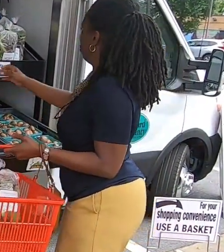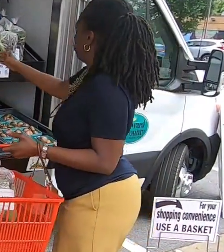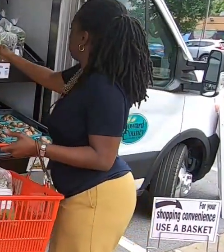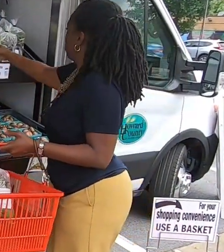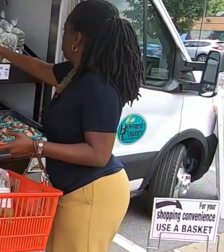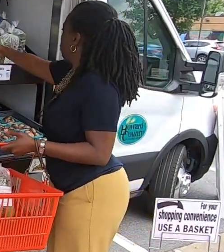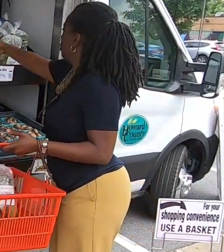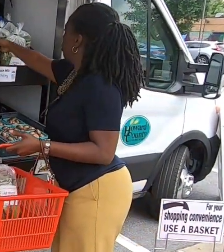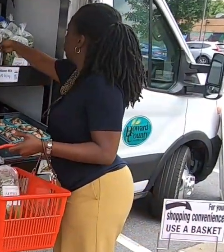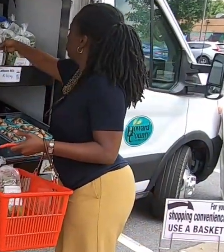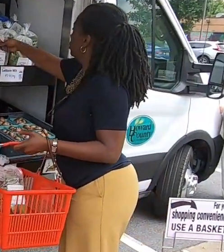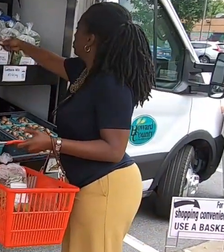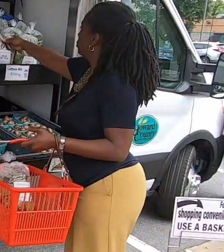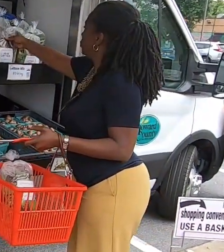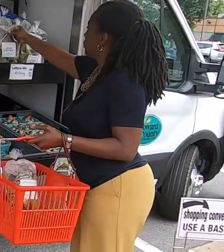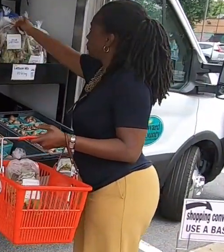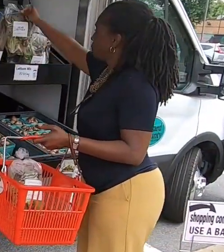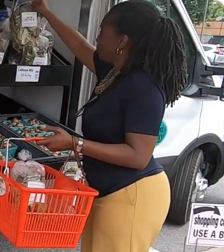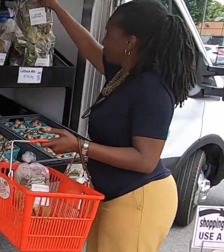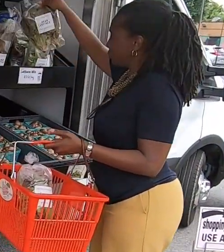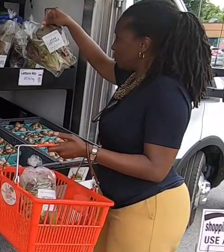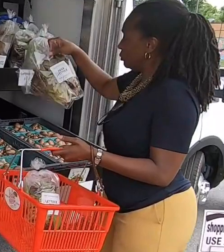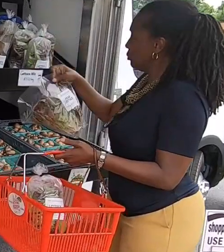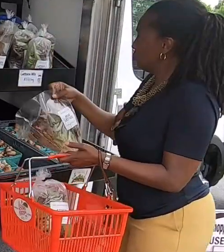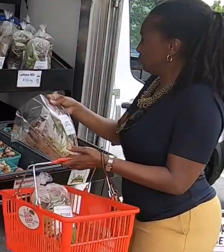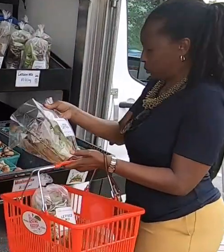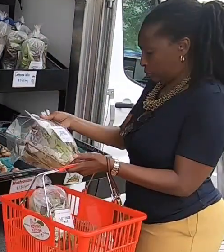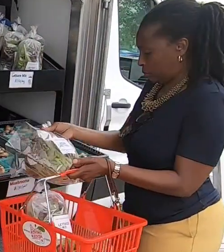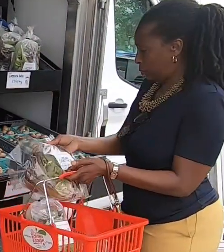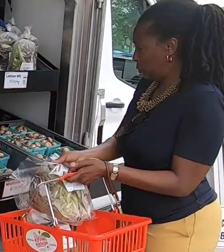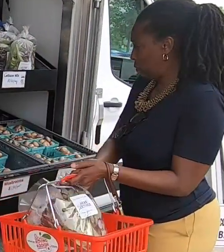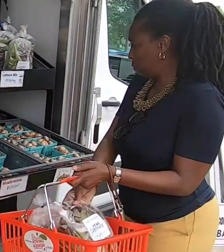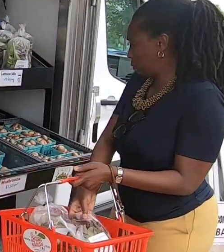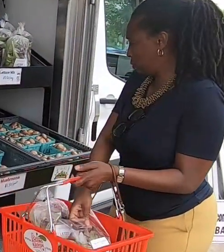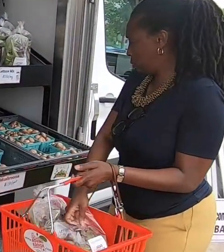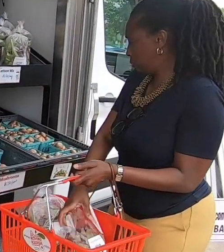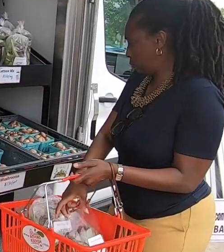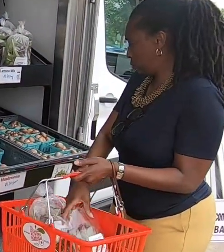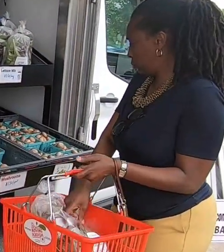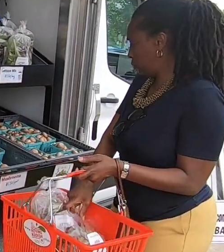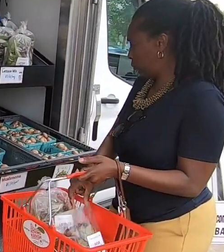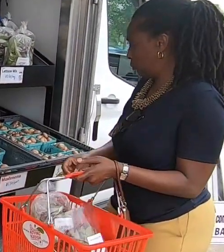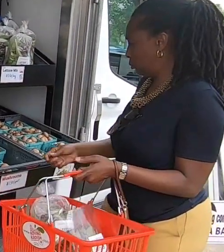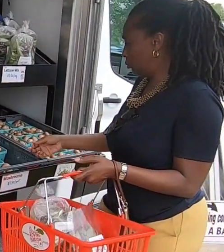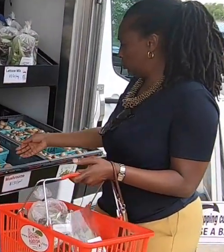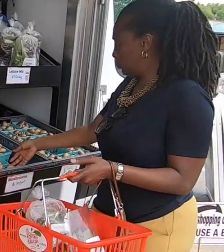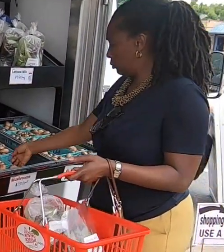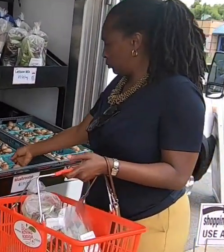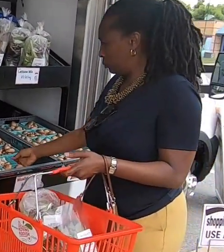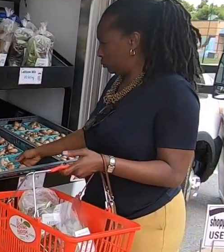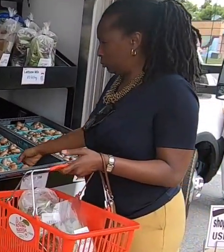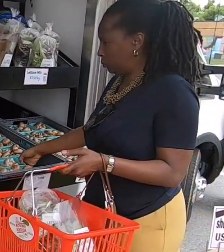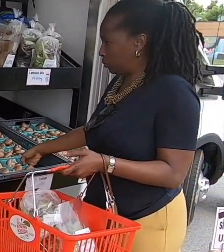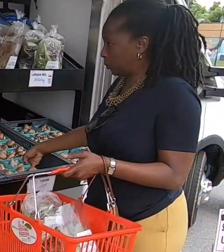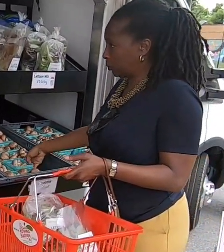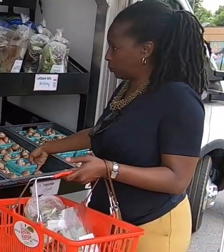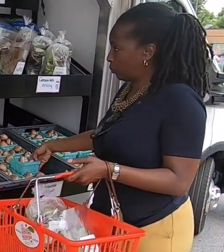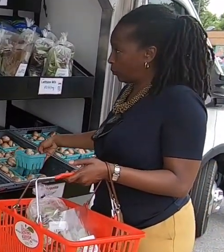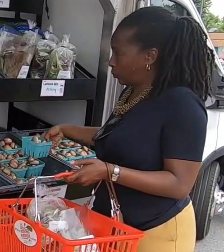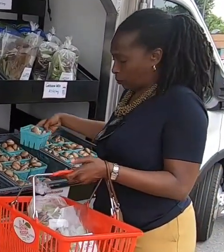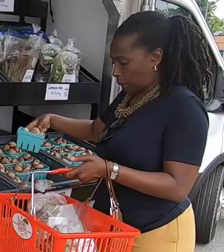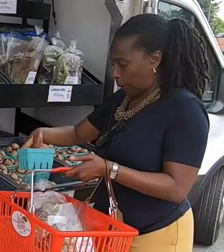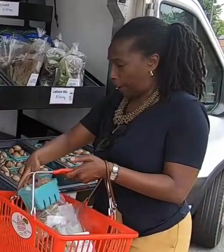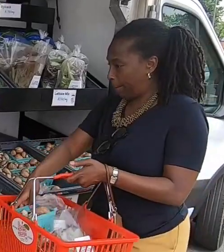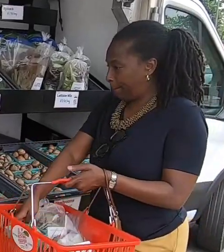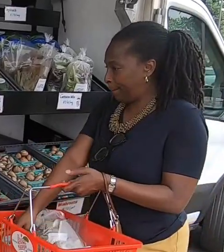break down barriers to fresh local food. The marketplace is open to everyone in our community and will provide